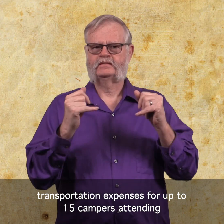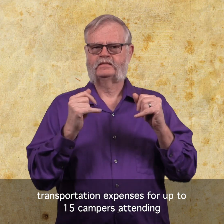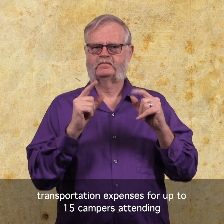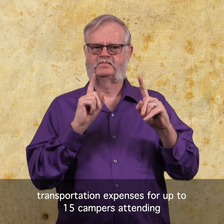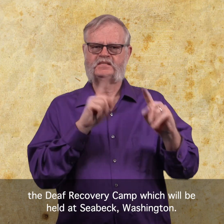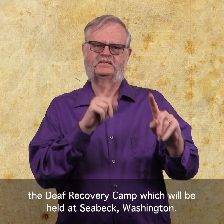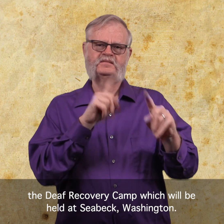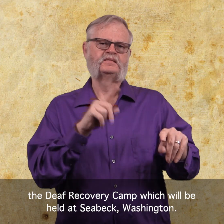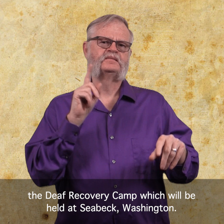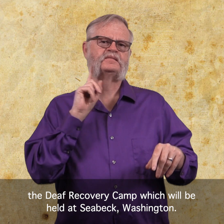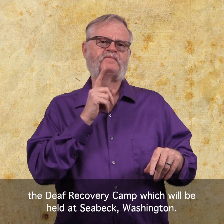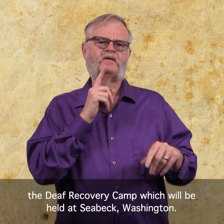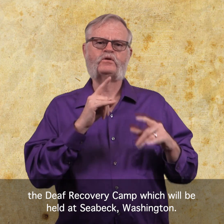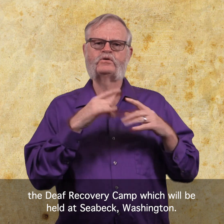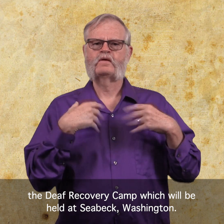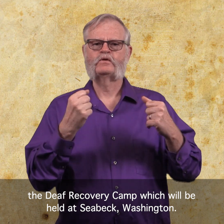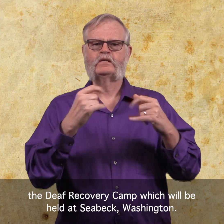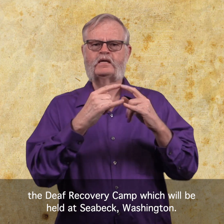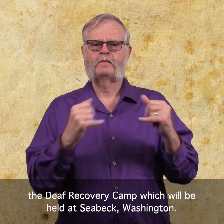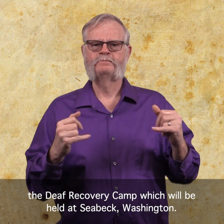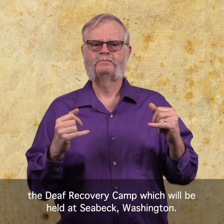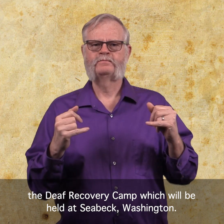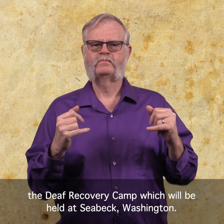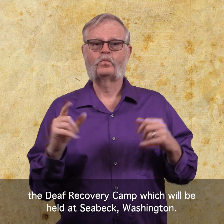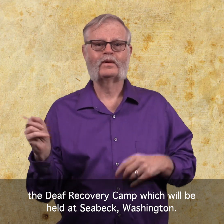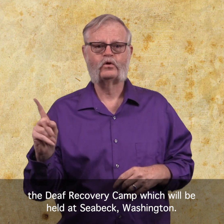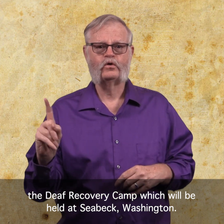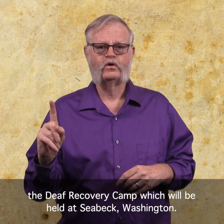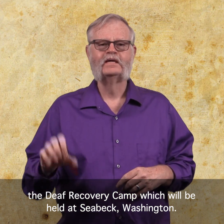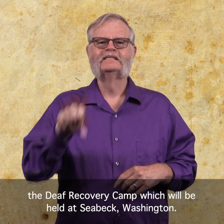Deaf Recovery Camp, which will be held at Seebeck, Washington.